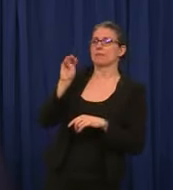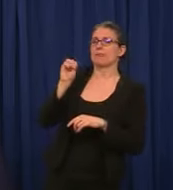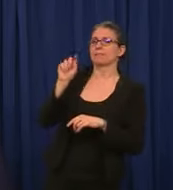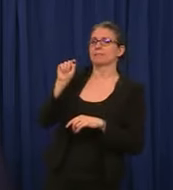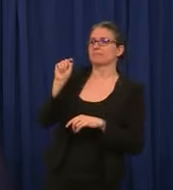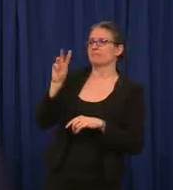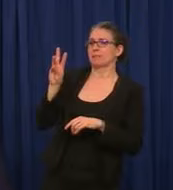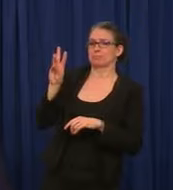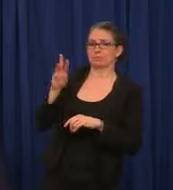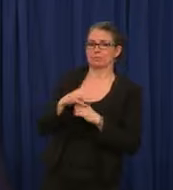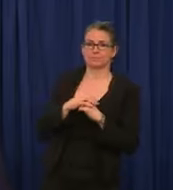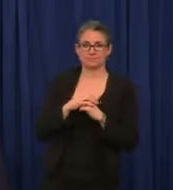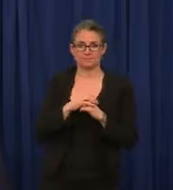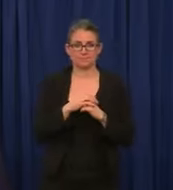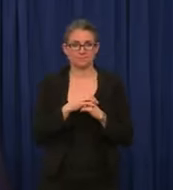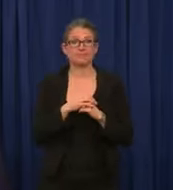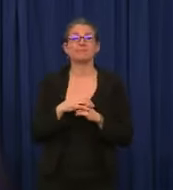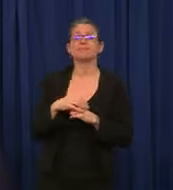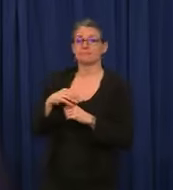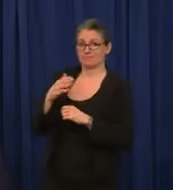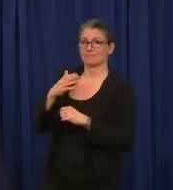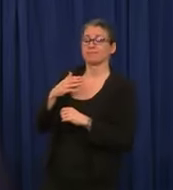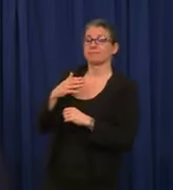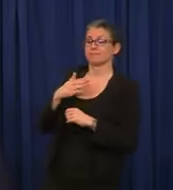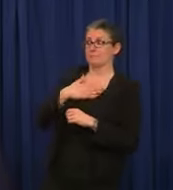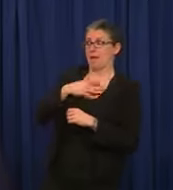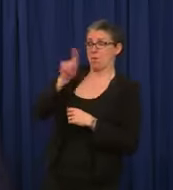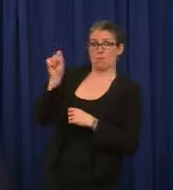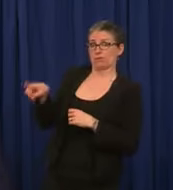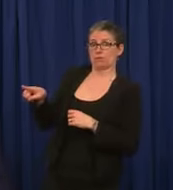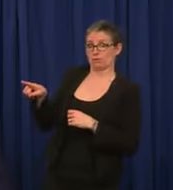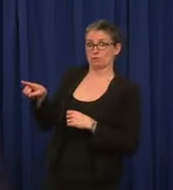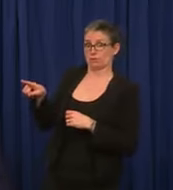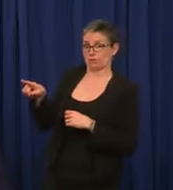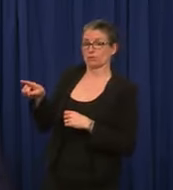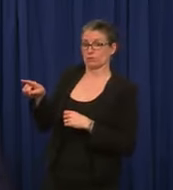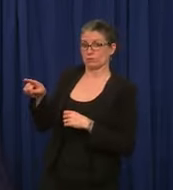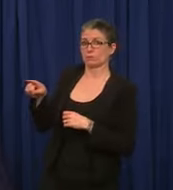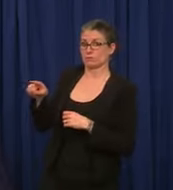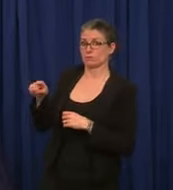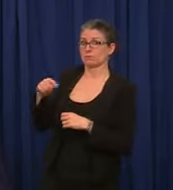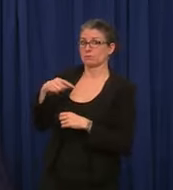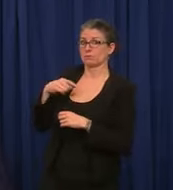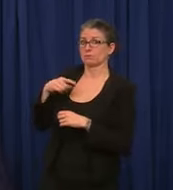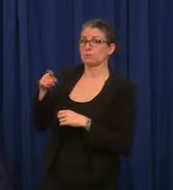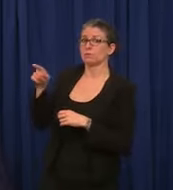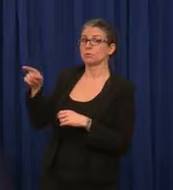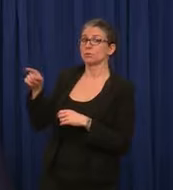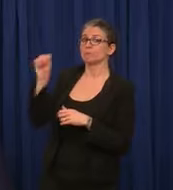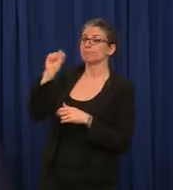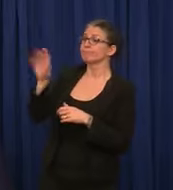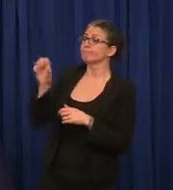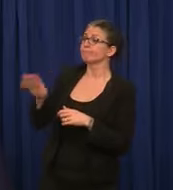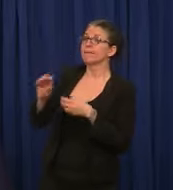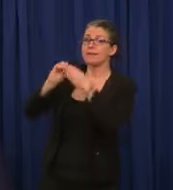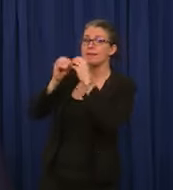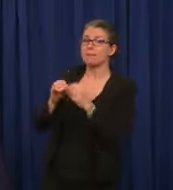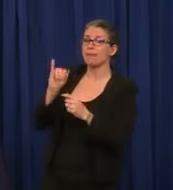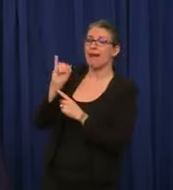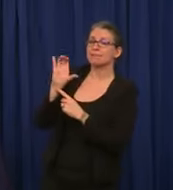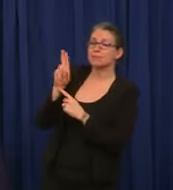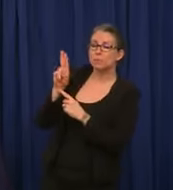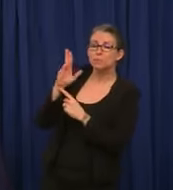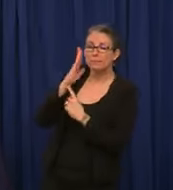My question is about when you give the number for total ICU beds, for example, or total